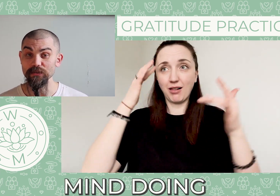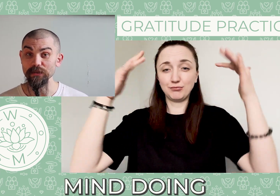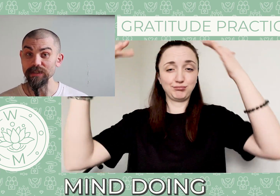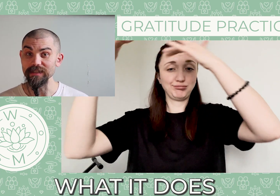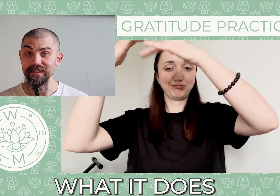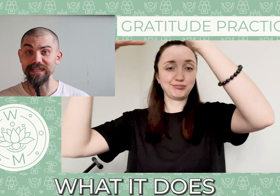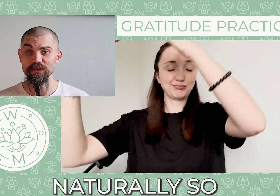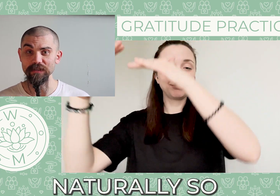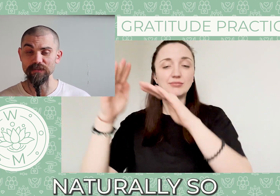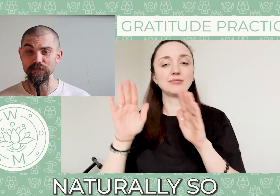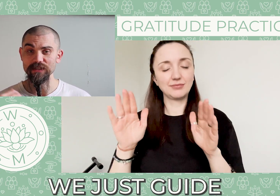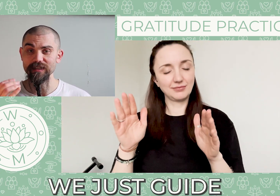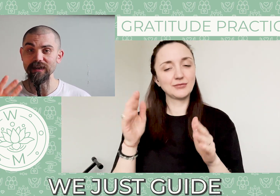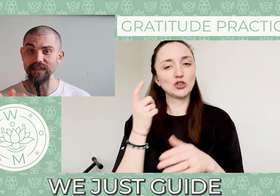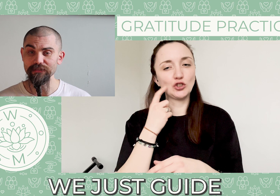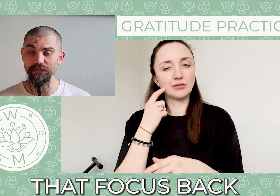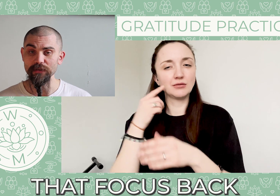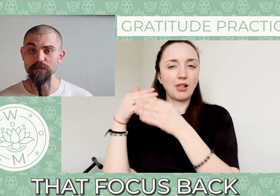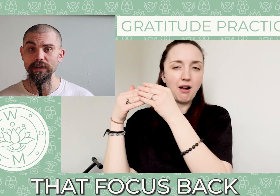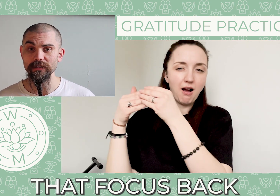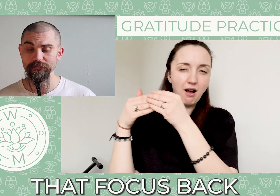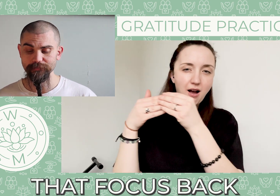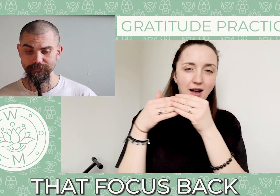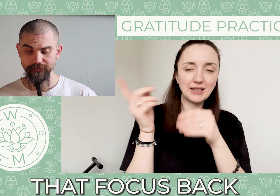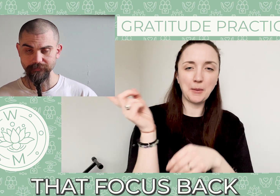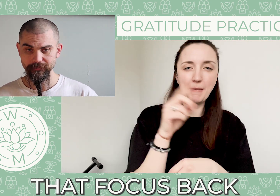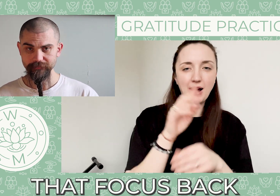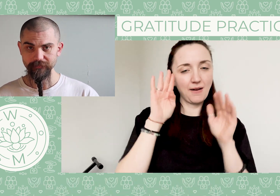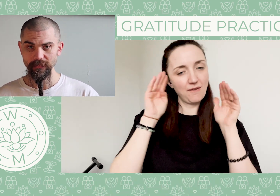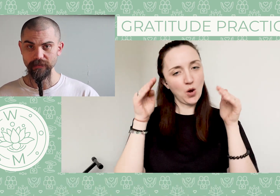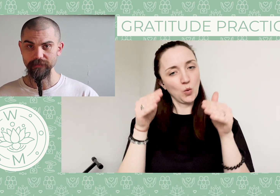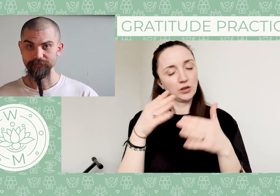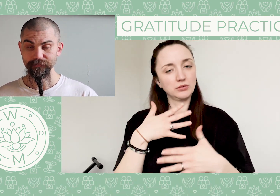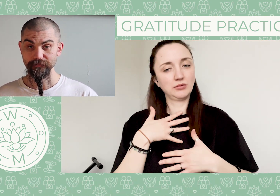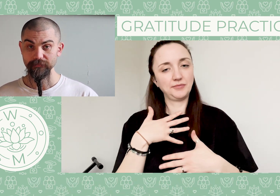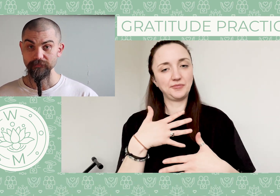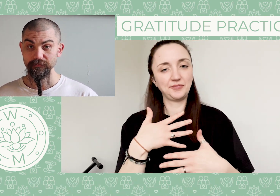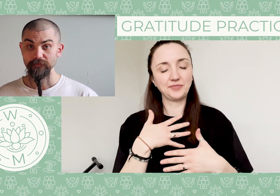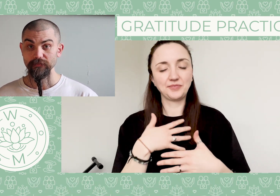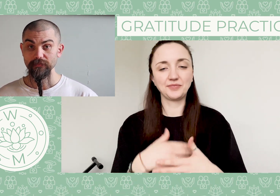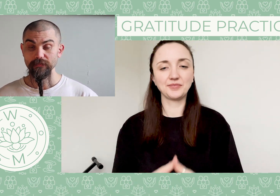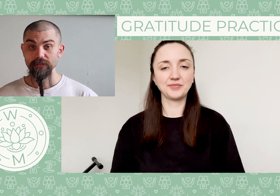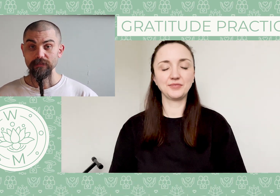is the mind doing what it does naturally, so we just guide that focus back.